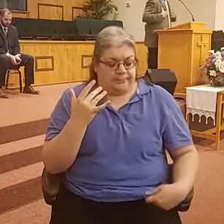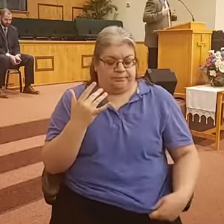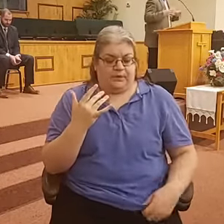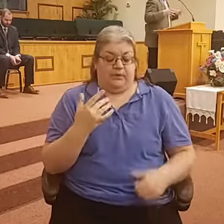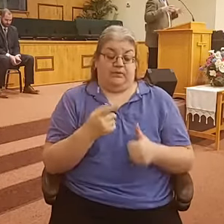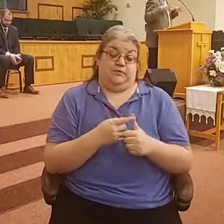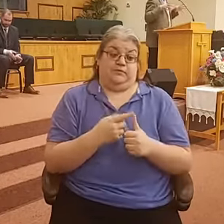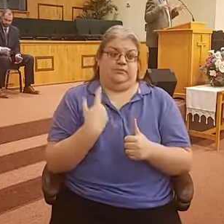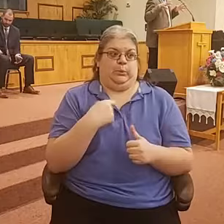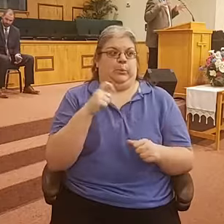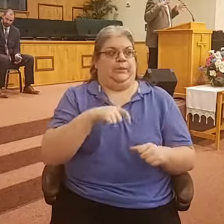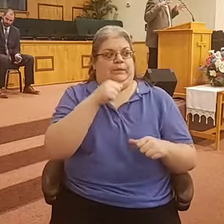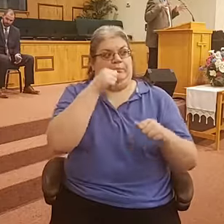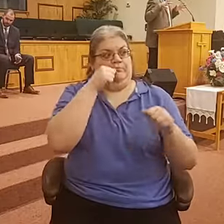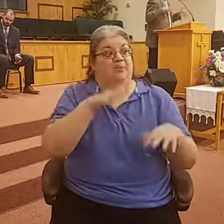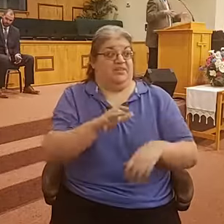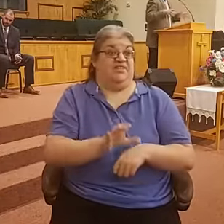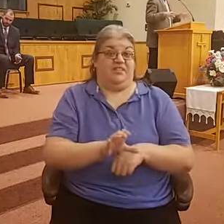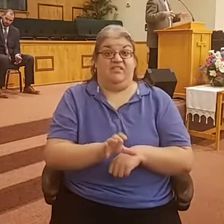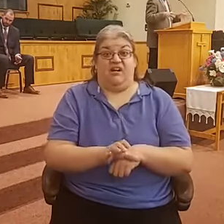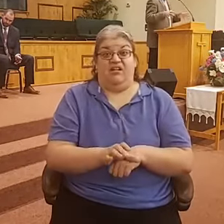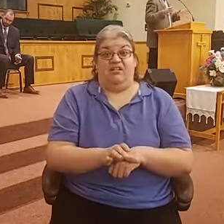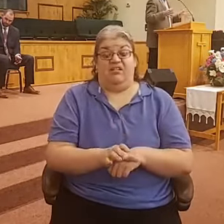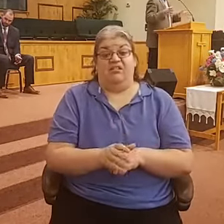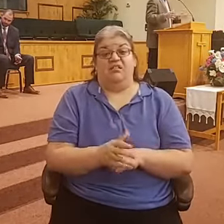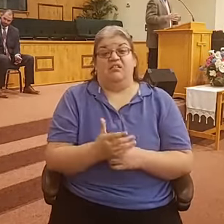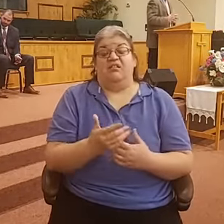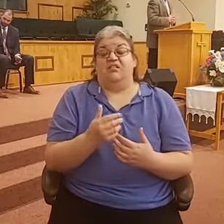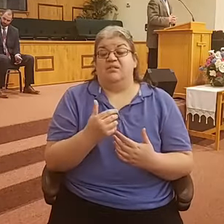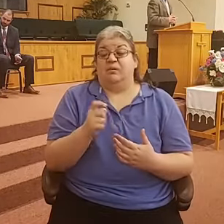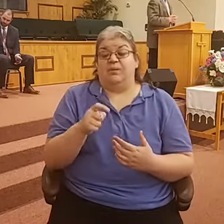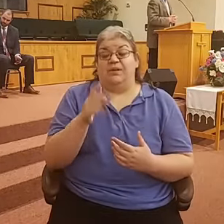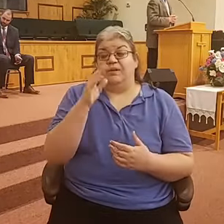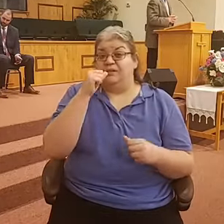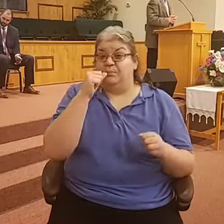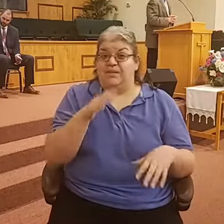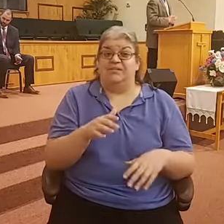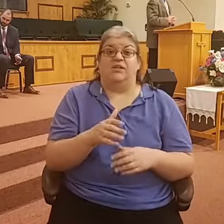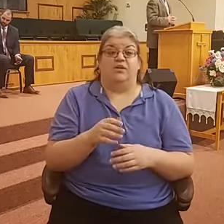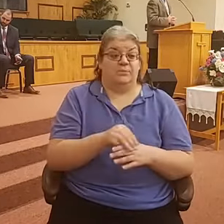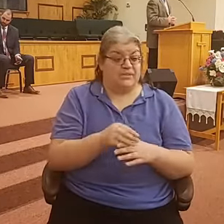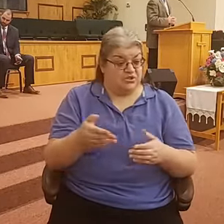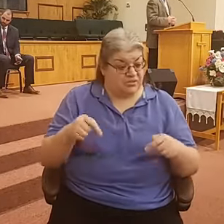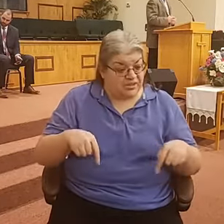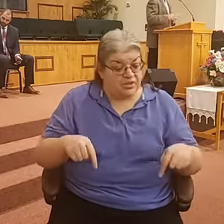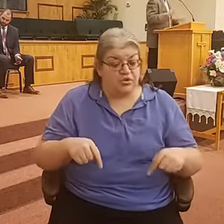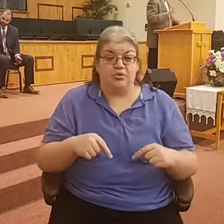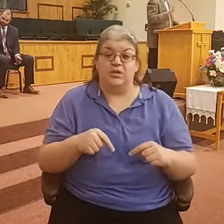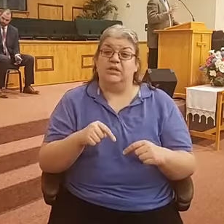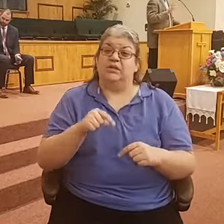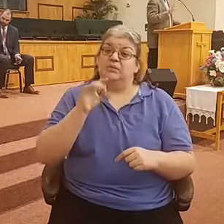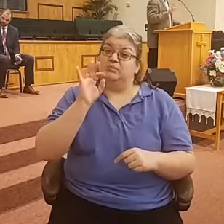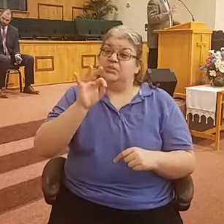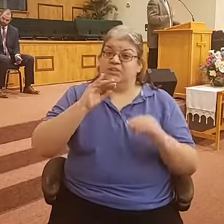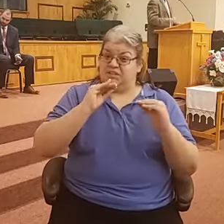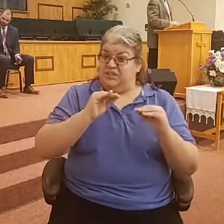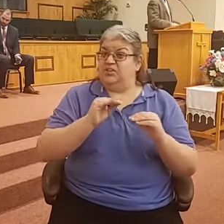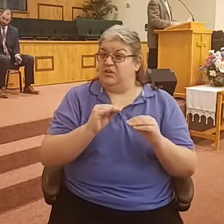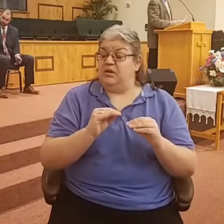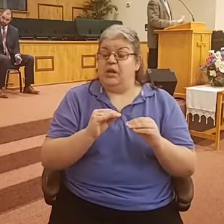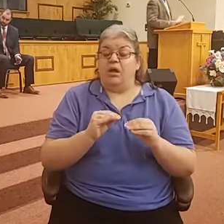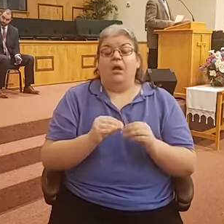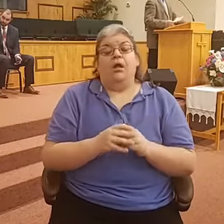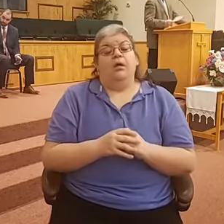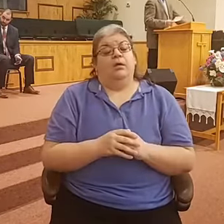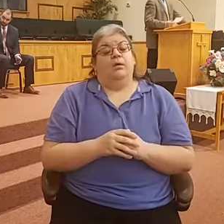the blessing of God on the ministry here, the preaching and teaching of the Word, and that comes through prayer. But two, I also know